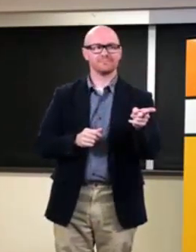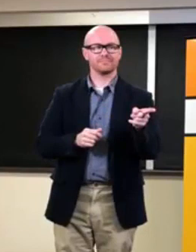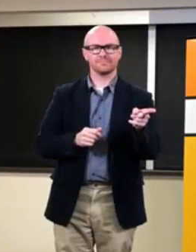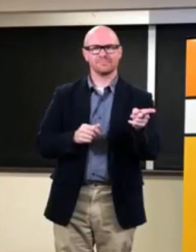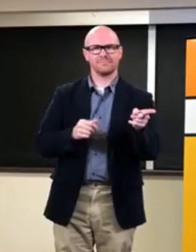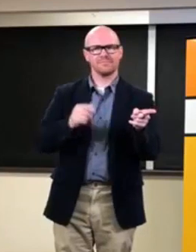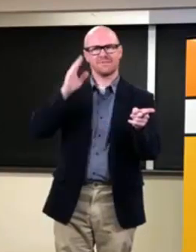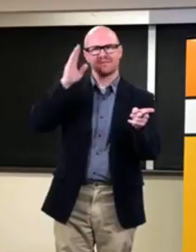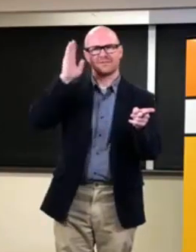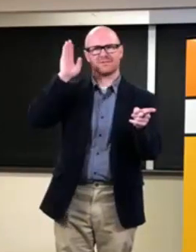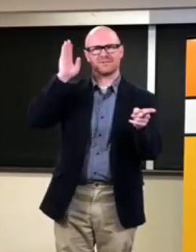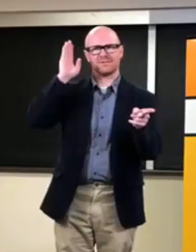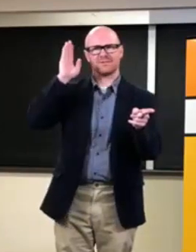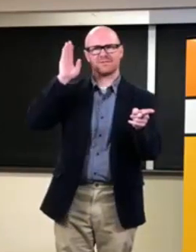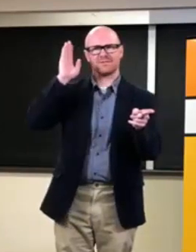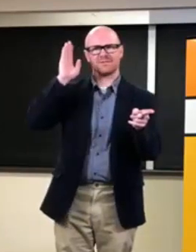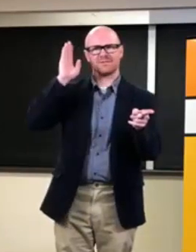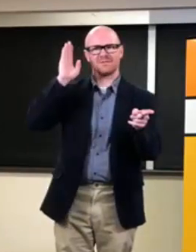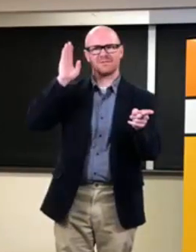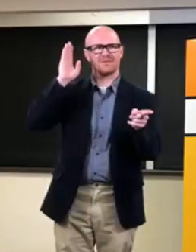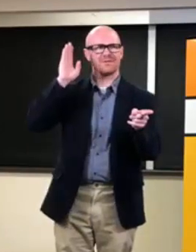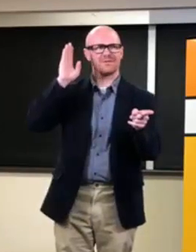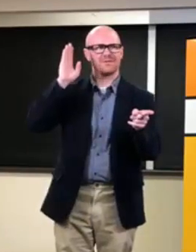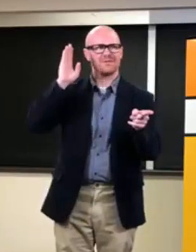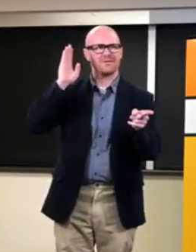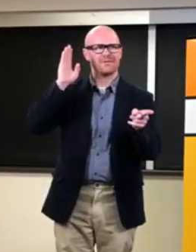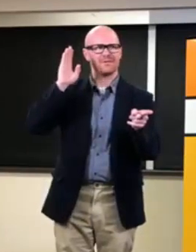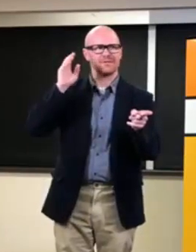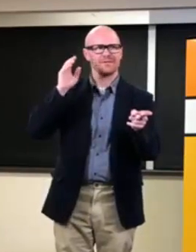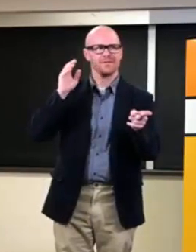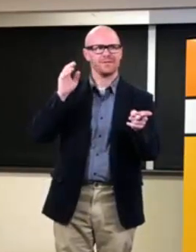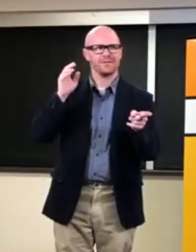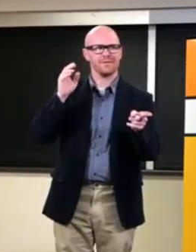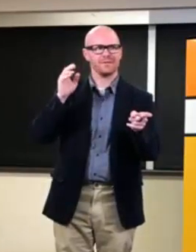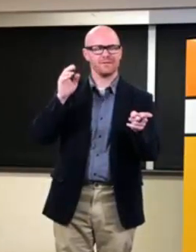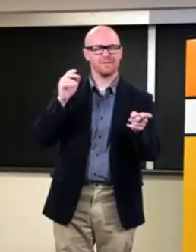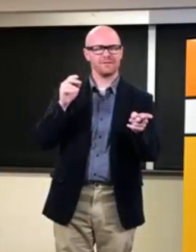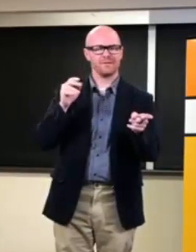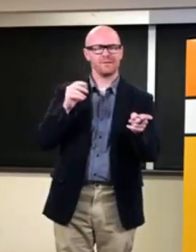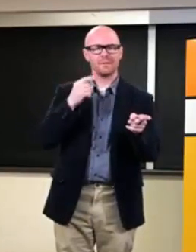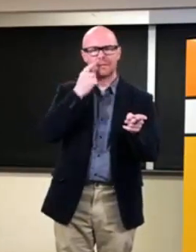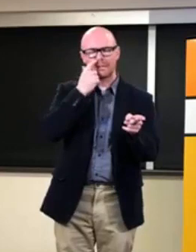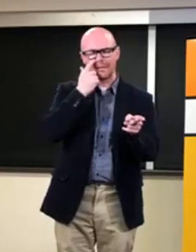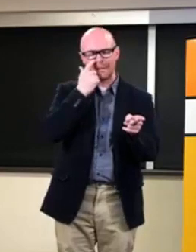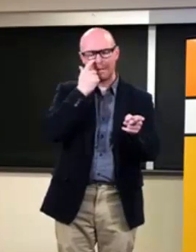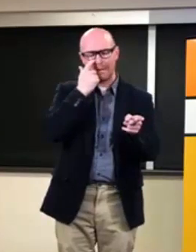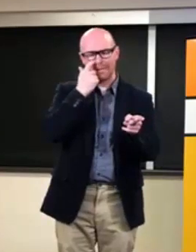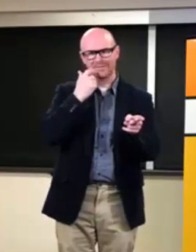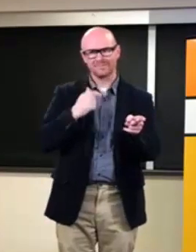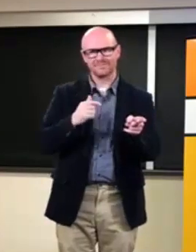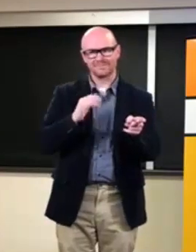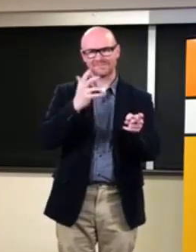Do we know why the... Just a quick follow-up. Let her follow up. Okay, the follow-up, and then we'll go to the room.